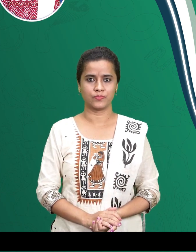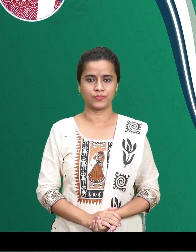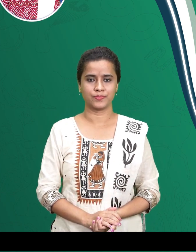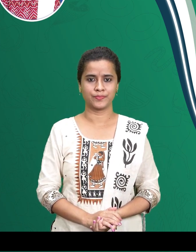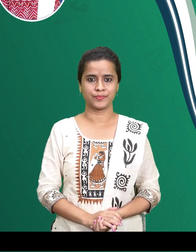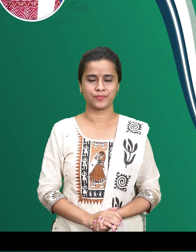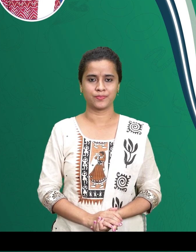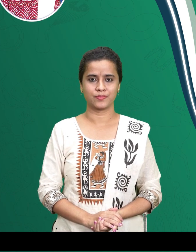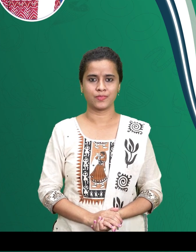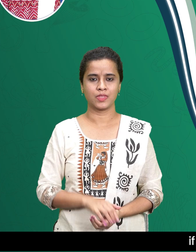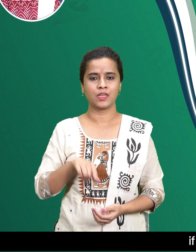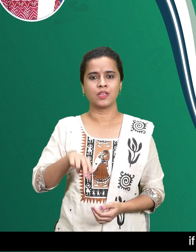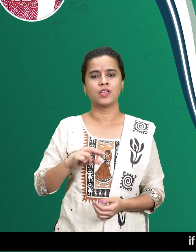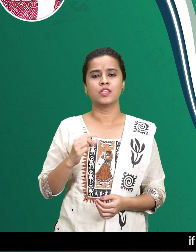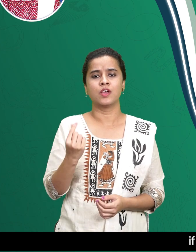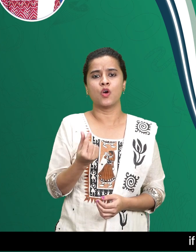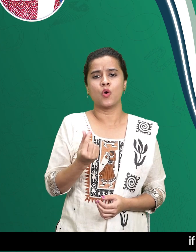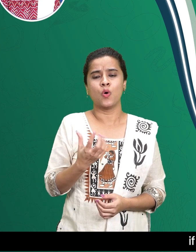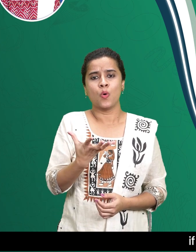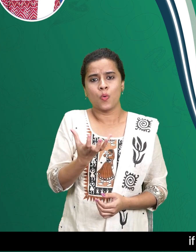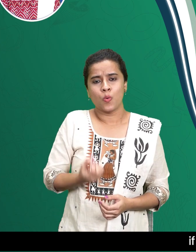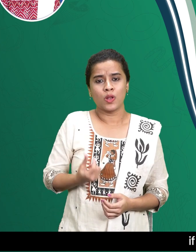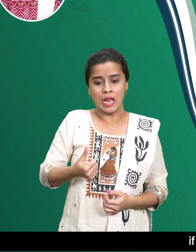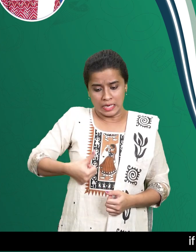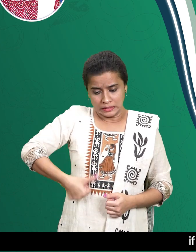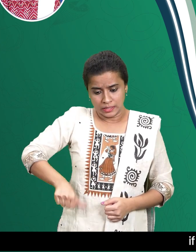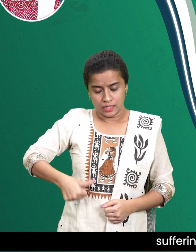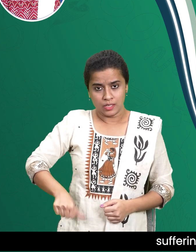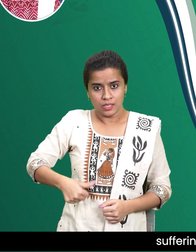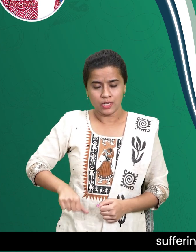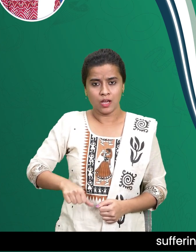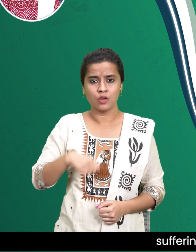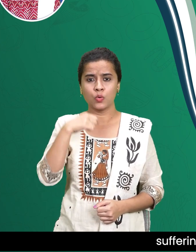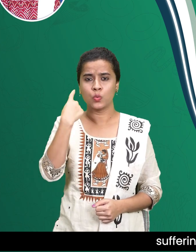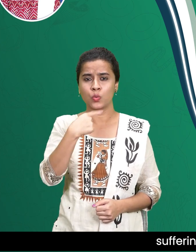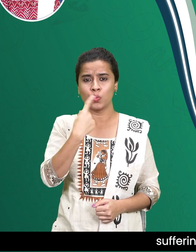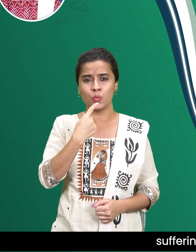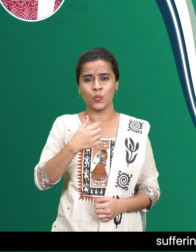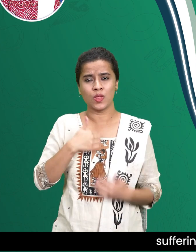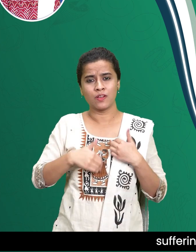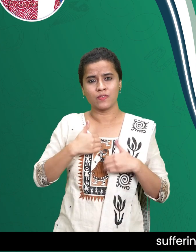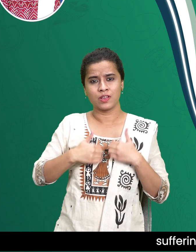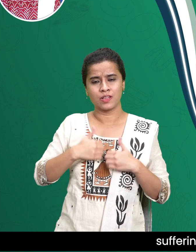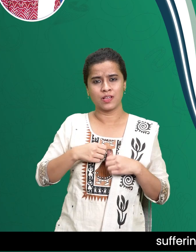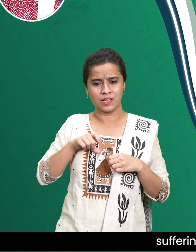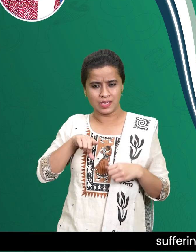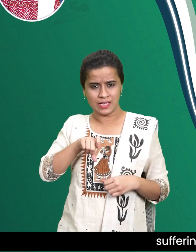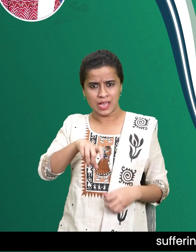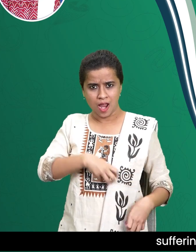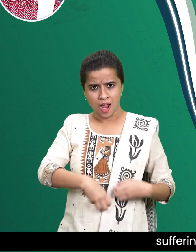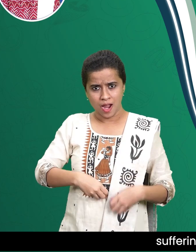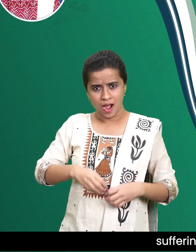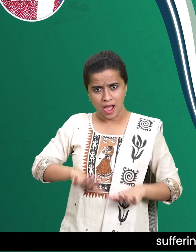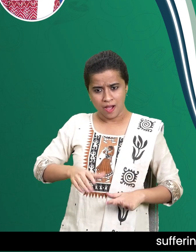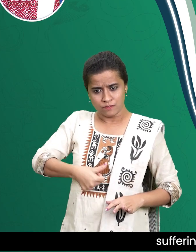This Occurs If The Excretor From Someone Suffering From An Infectious Gut Disease